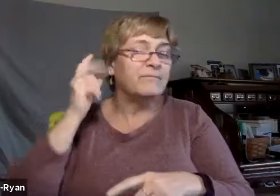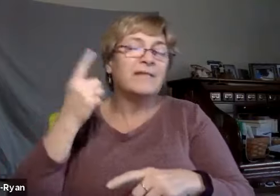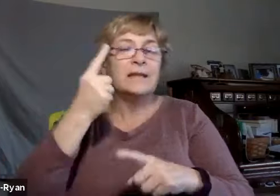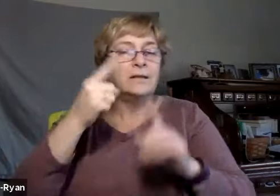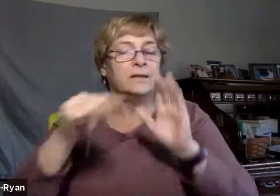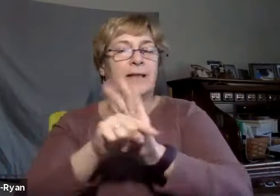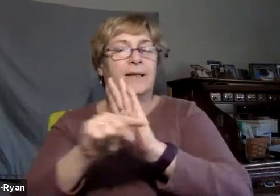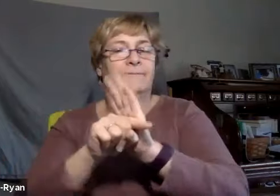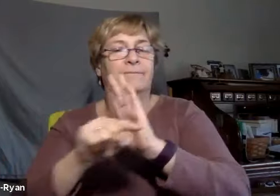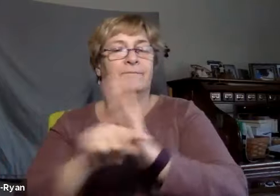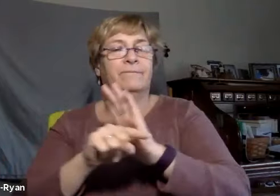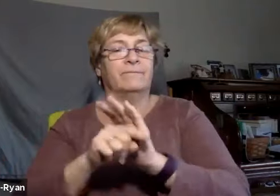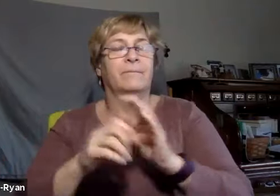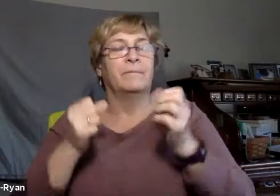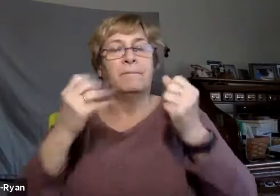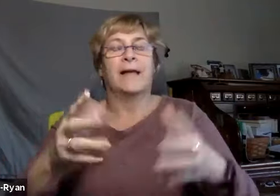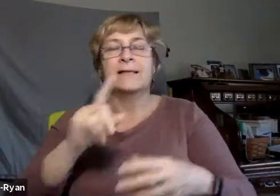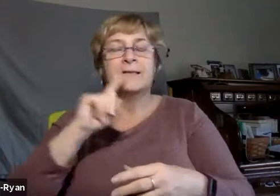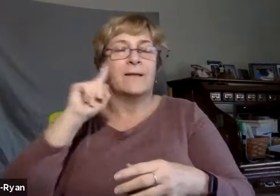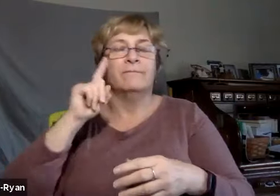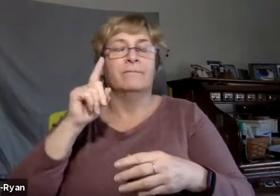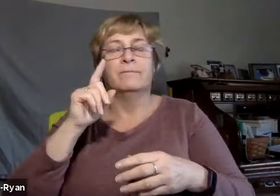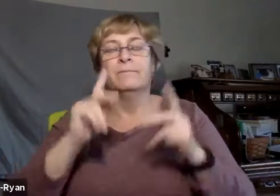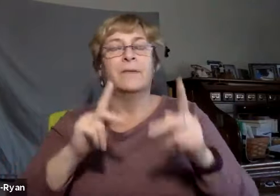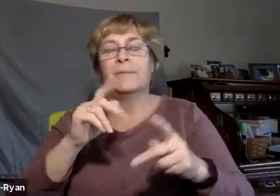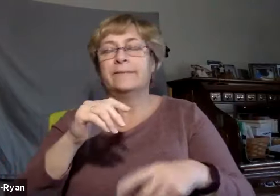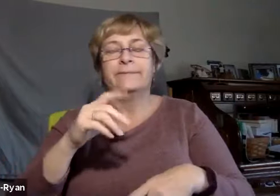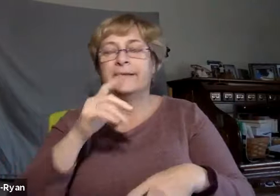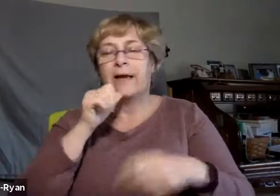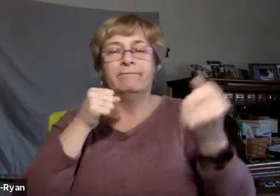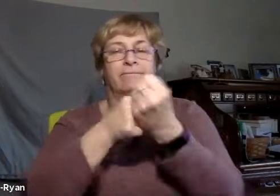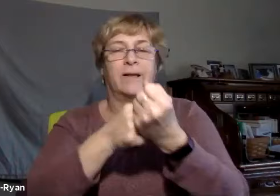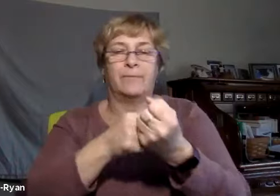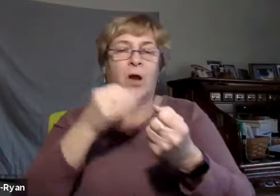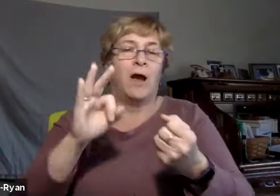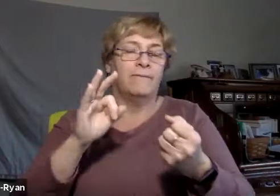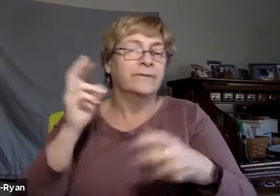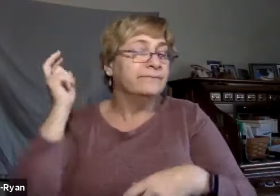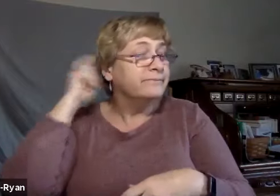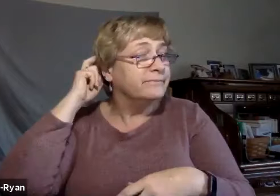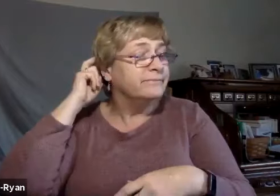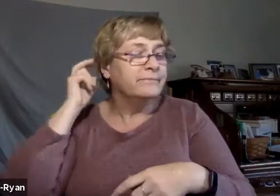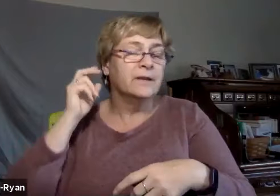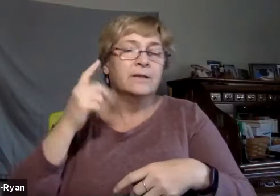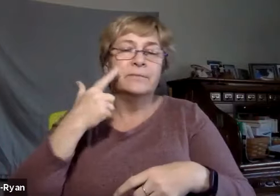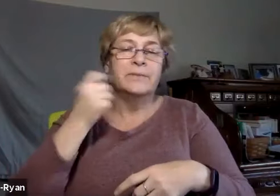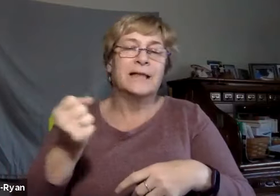A cochlear implant often has a very negative connotation. There are many deaf people who are not